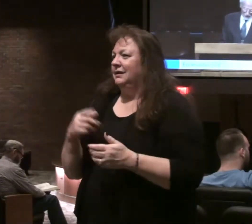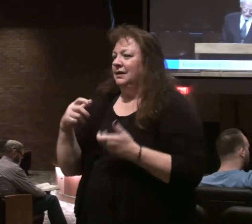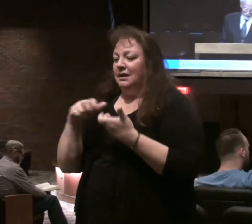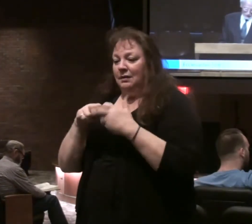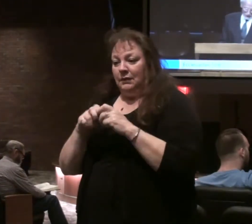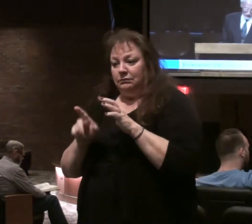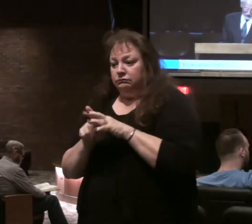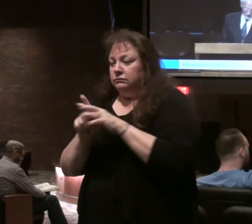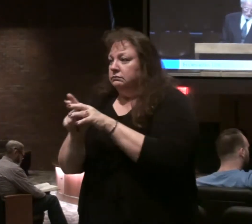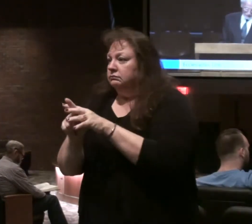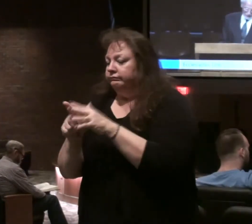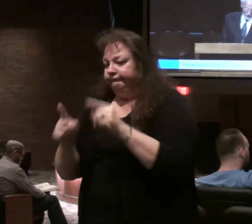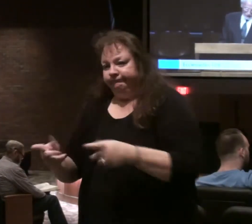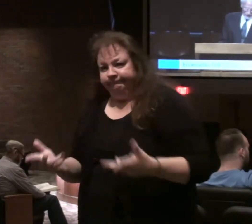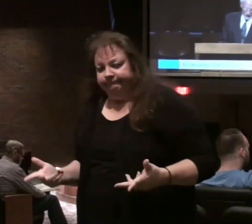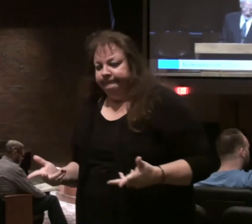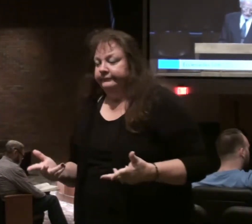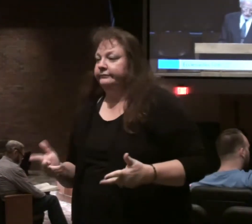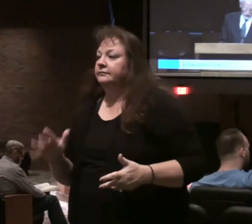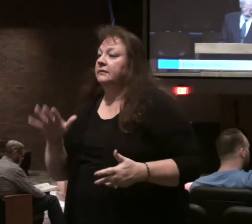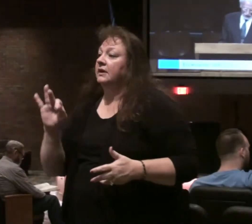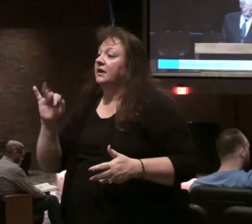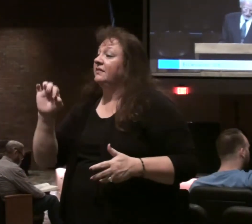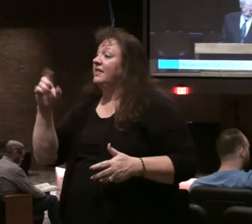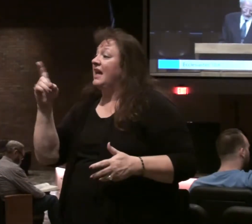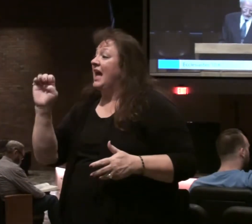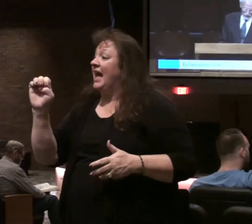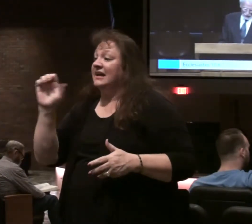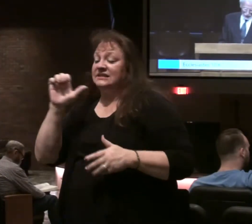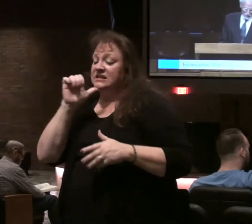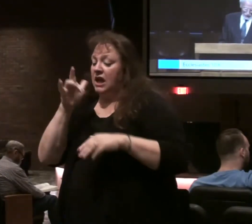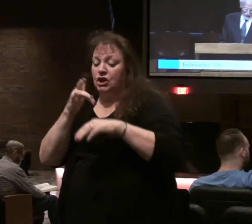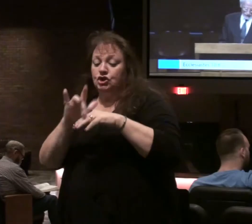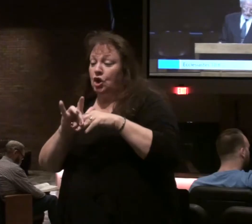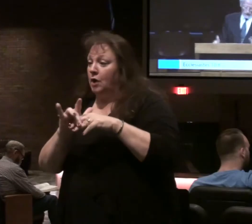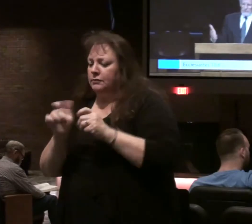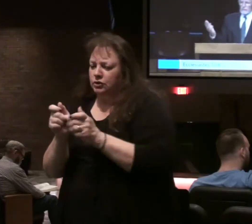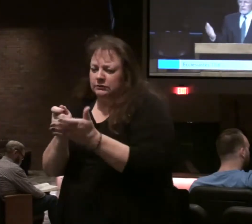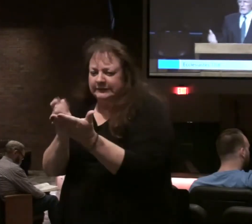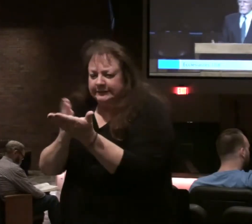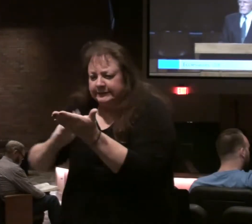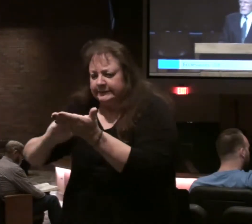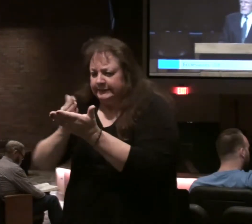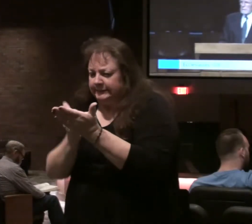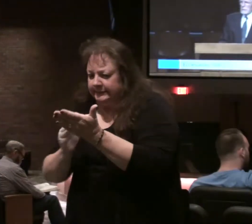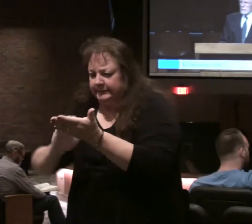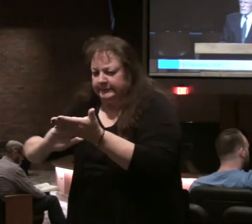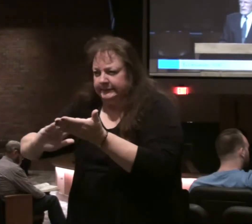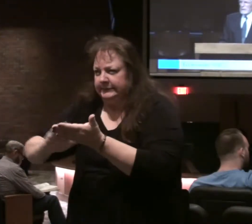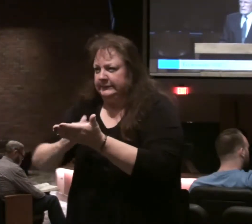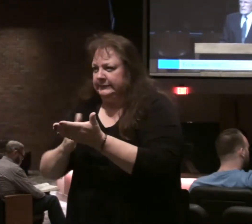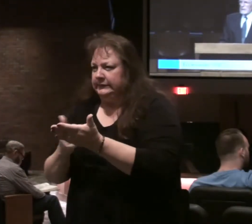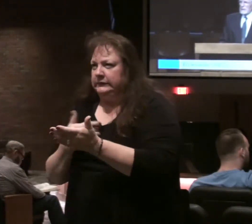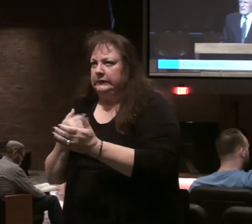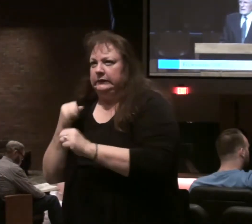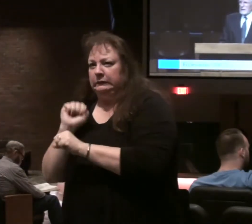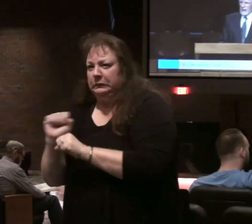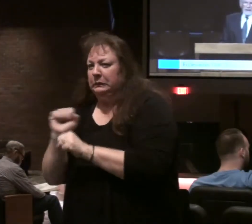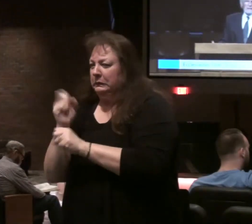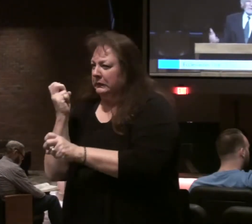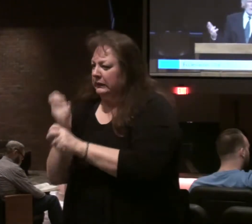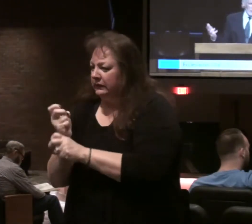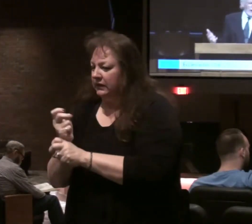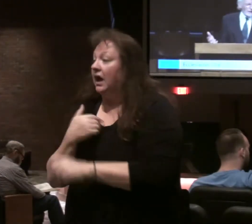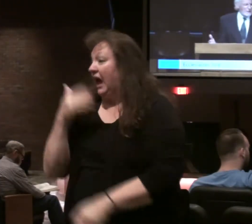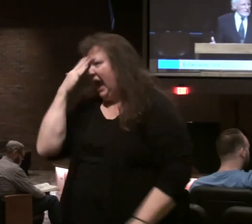Problems can be there. If the axe is dull and he does not sharpen his edge, then he must exert more strength.